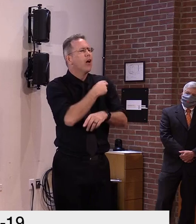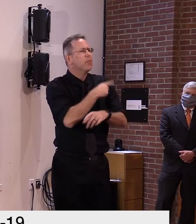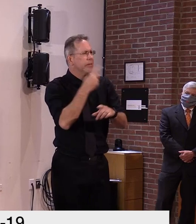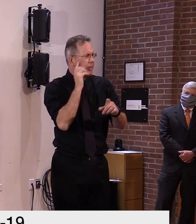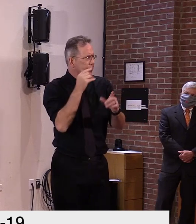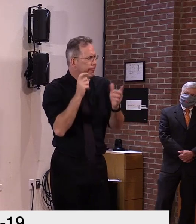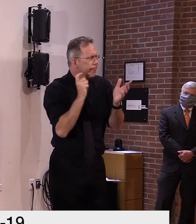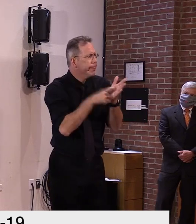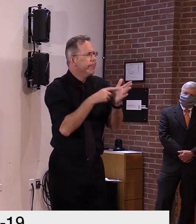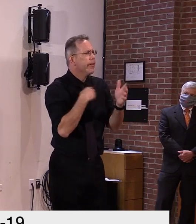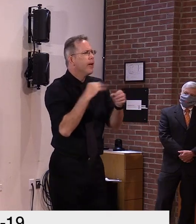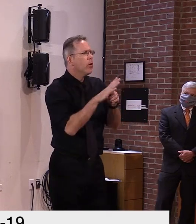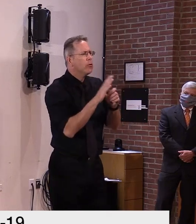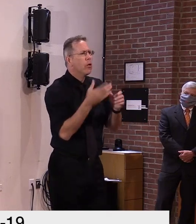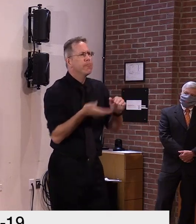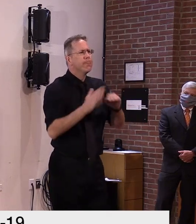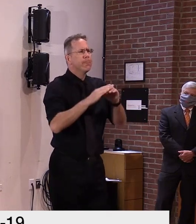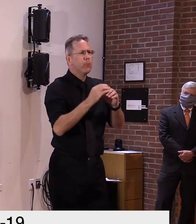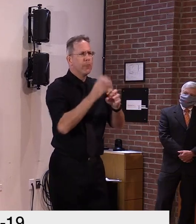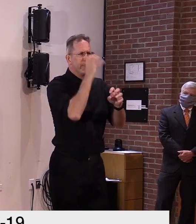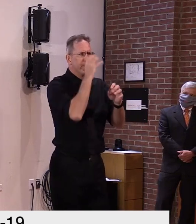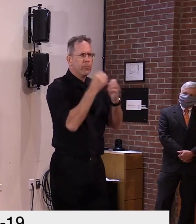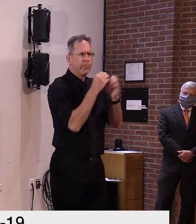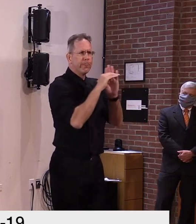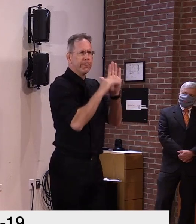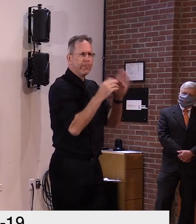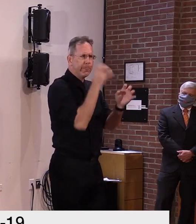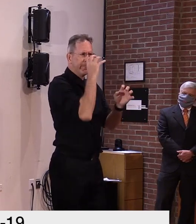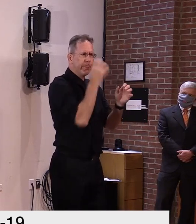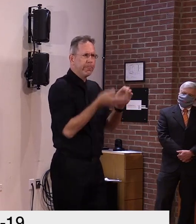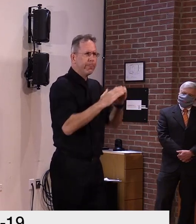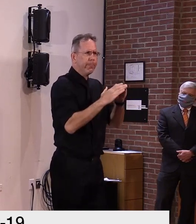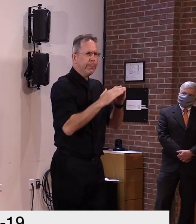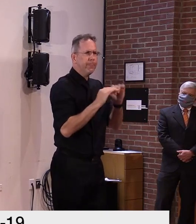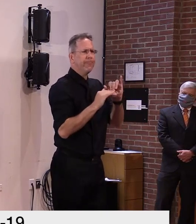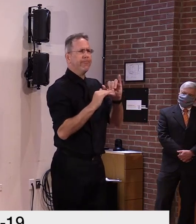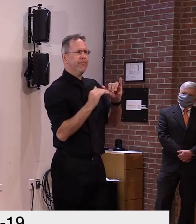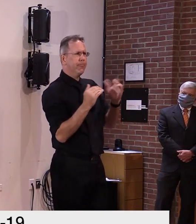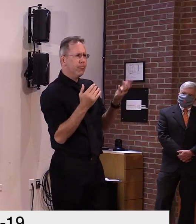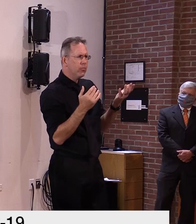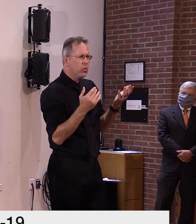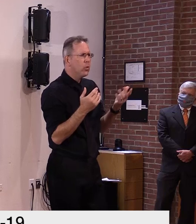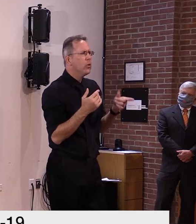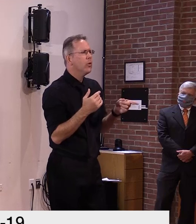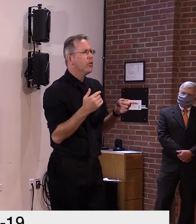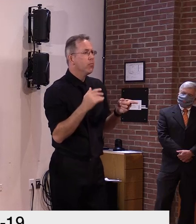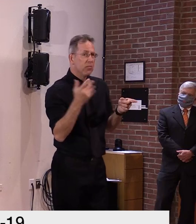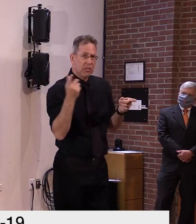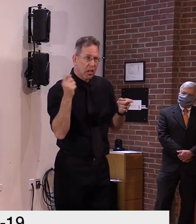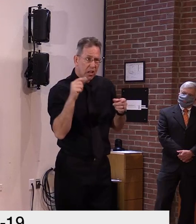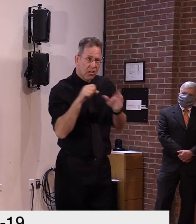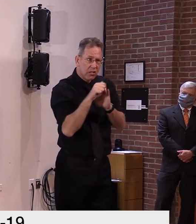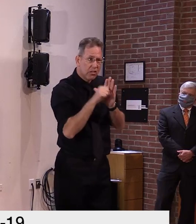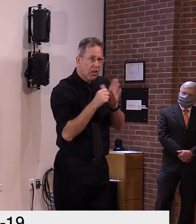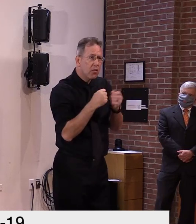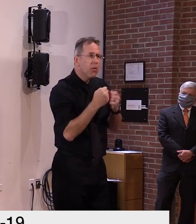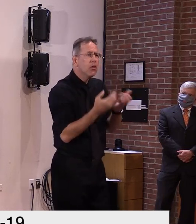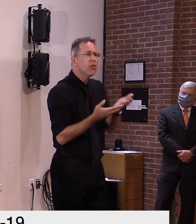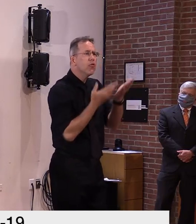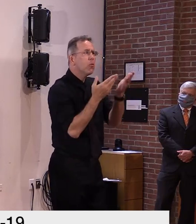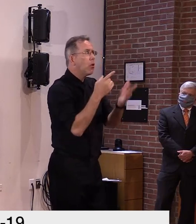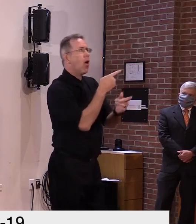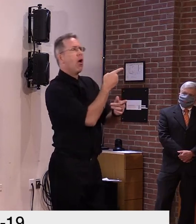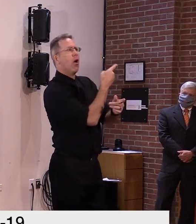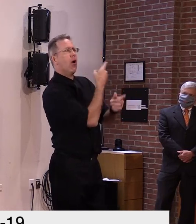hospital. Yeah. I'm wondering if the state has given guidance to other hospitals like that in the past. Yeah, the reality